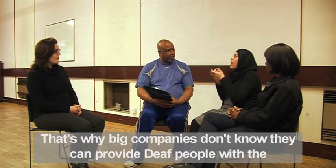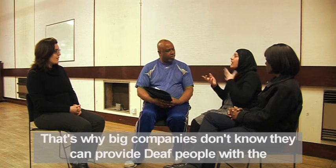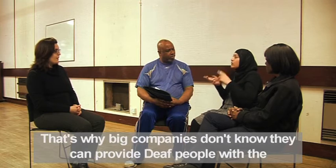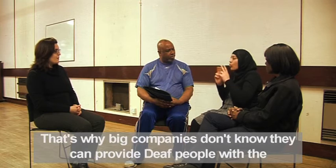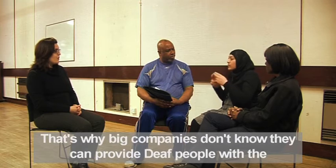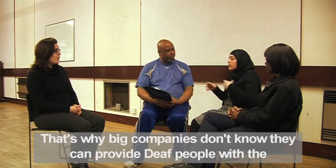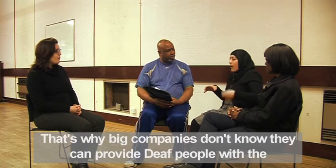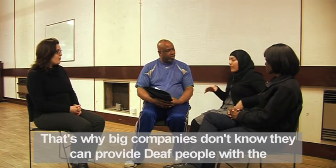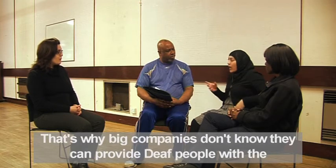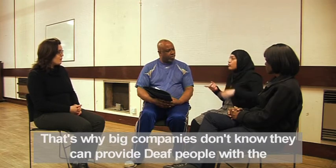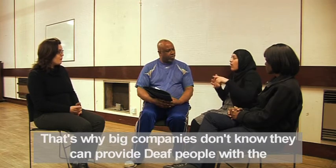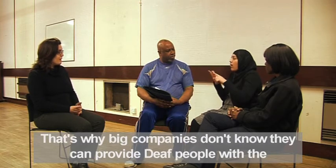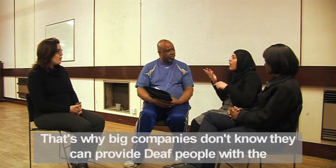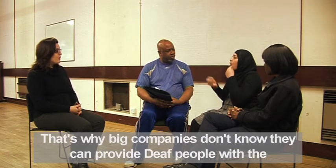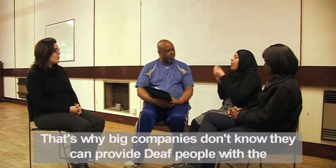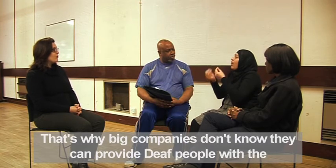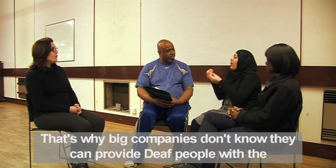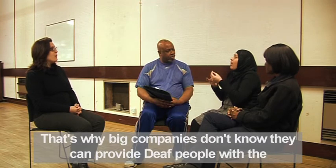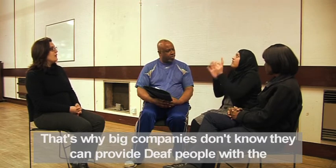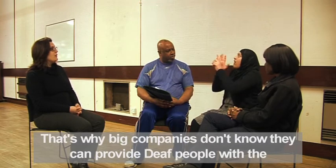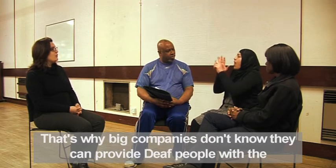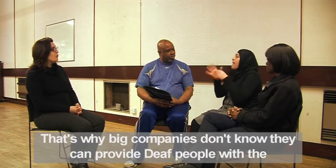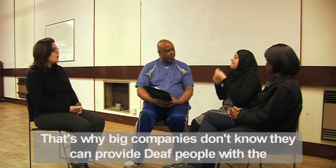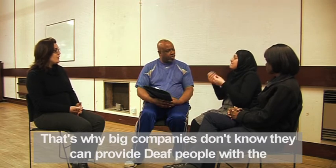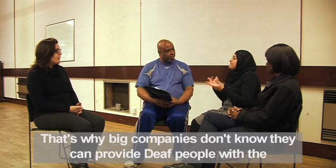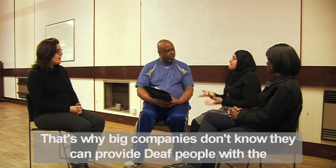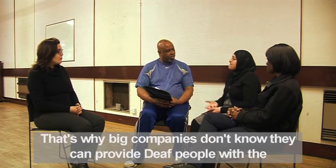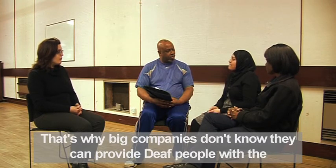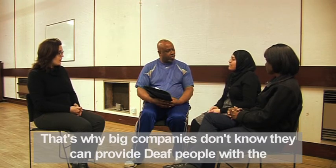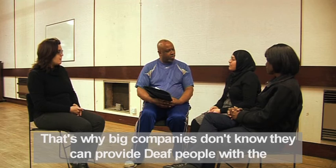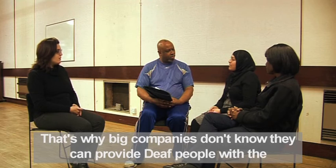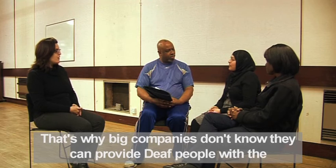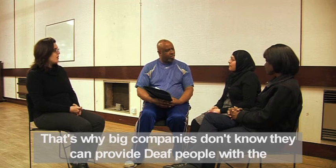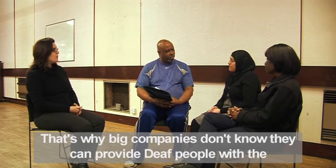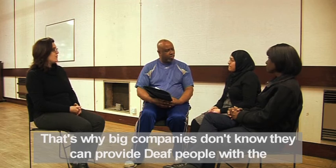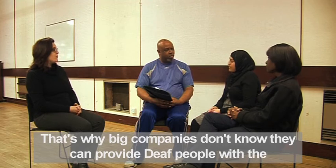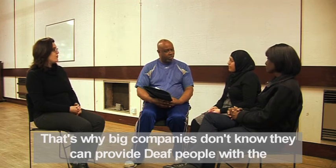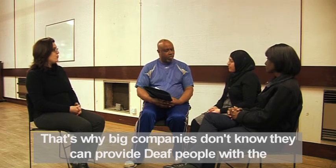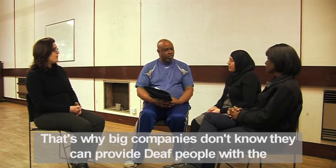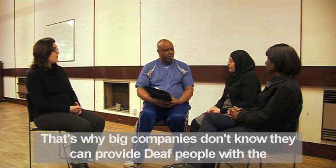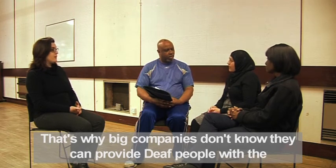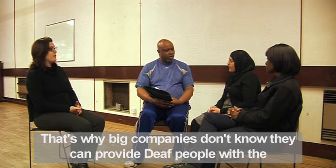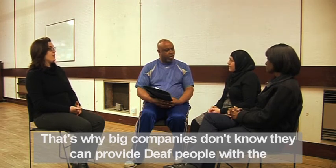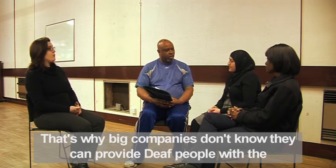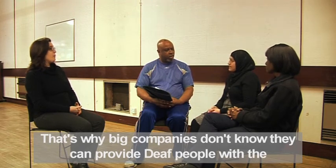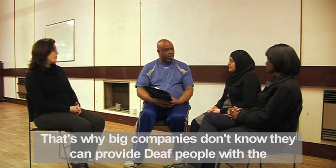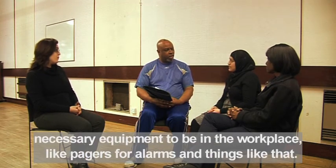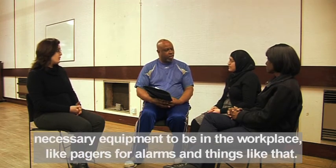And that's why a lot of people, or big companies also don't know that they can provide deaf people with the necessary equipment for them